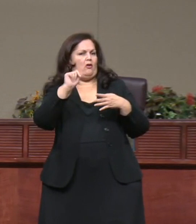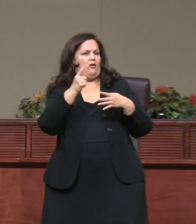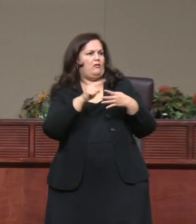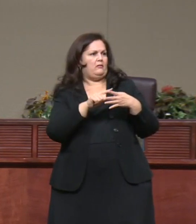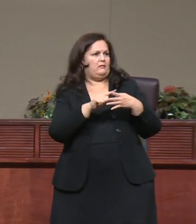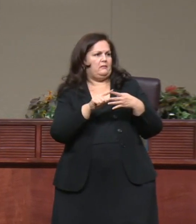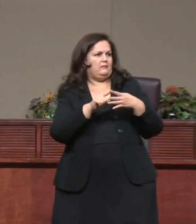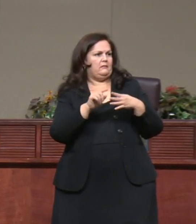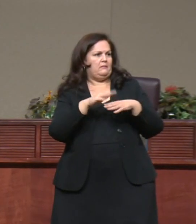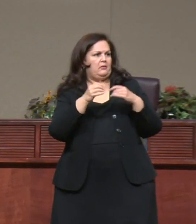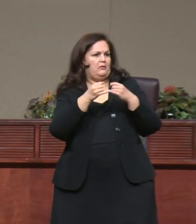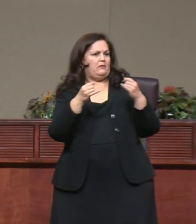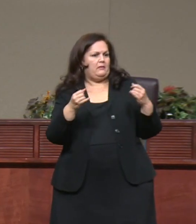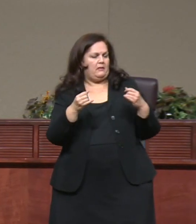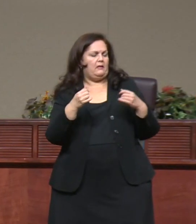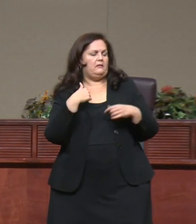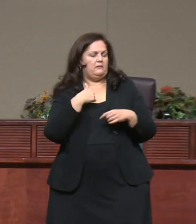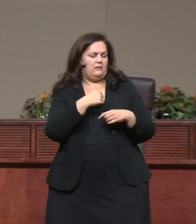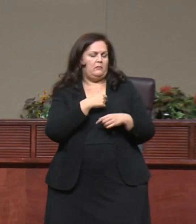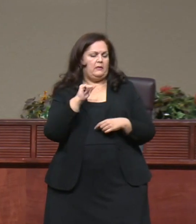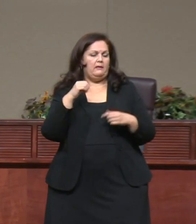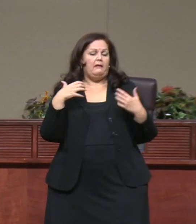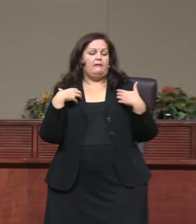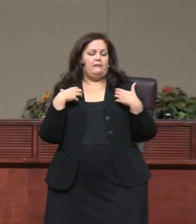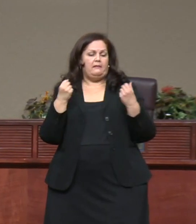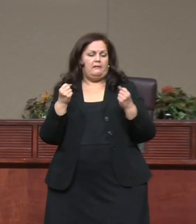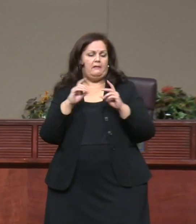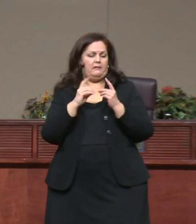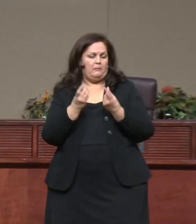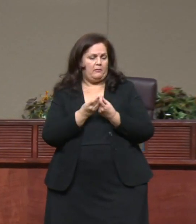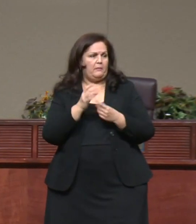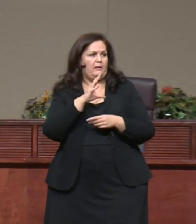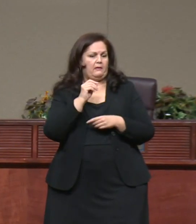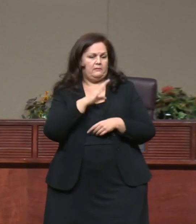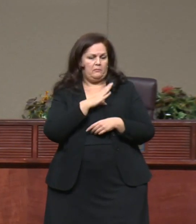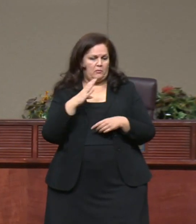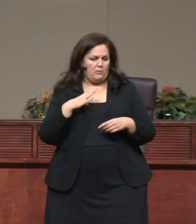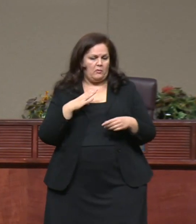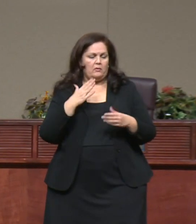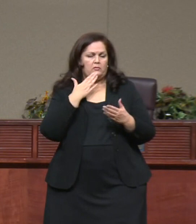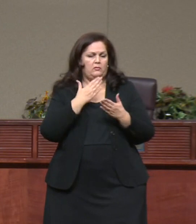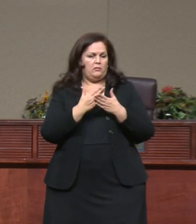It was a good exercise for us as a health department and the board, an ability to communicate